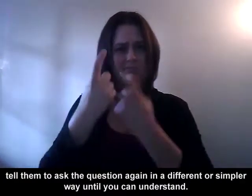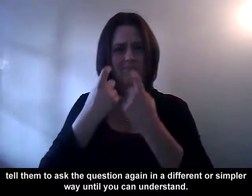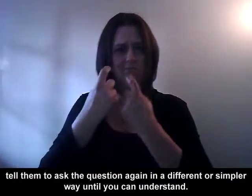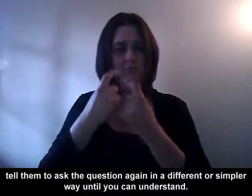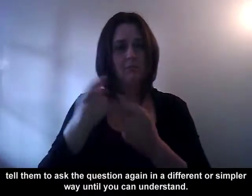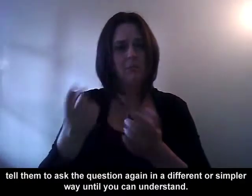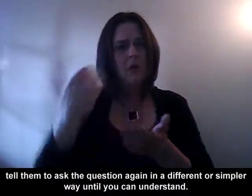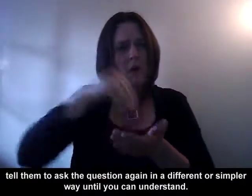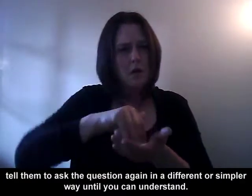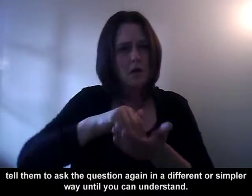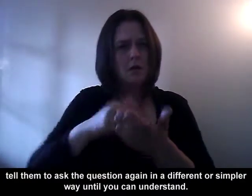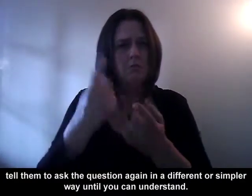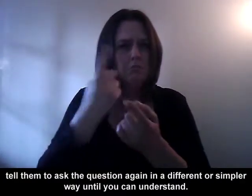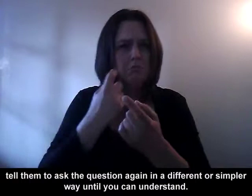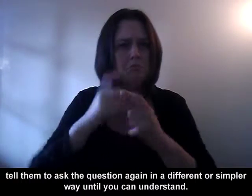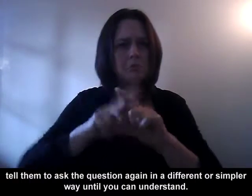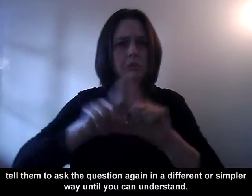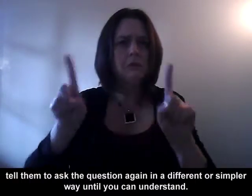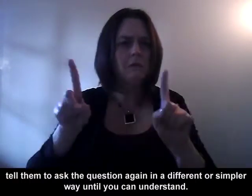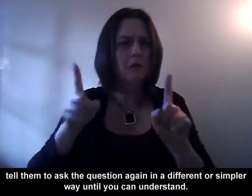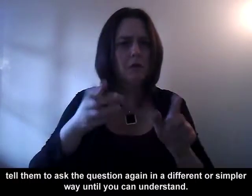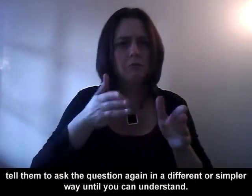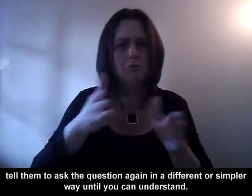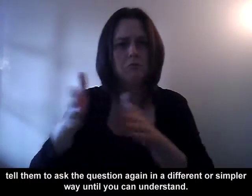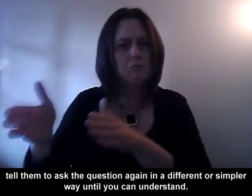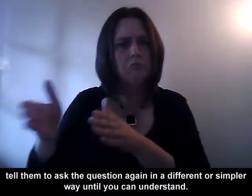again in a different or simpler way until you can understand.